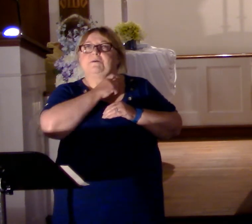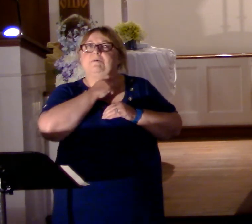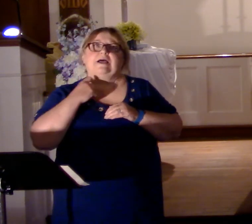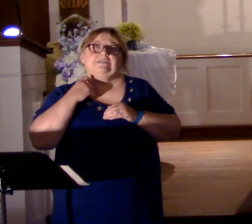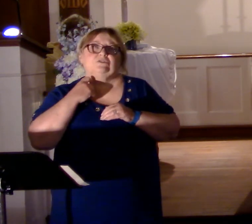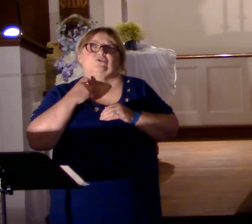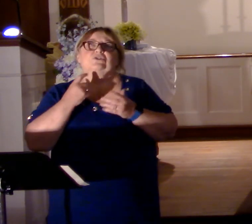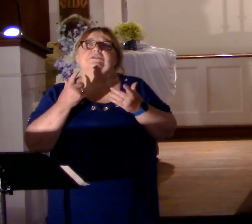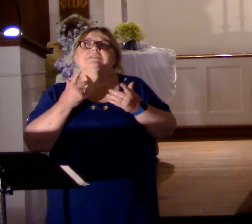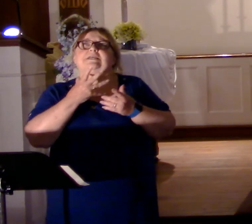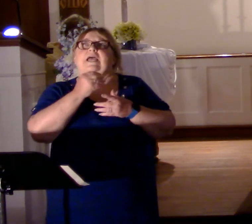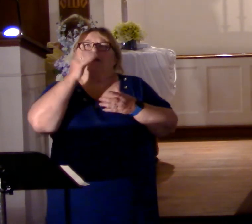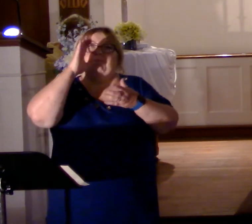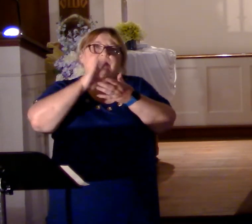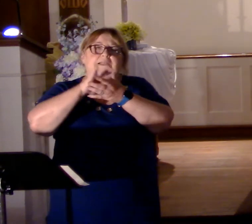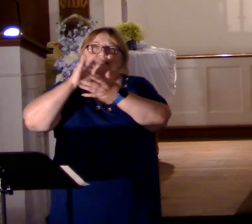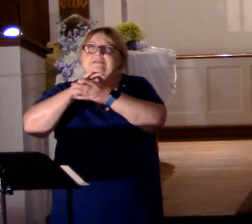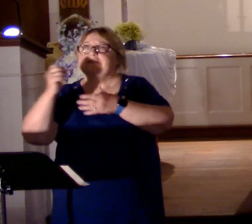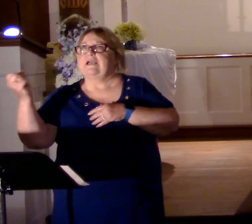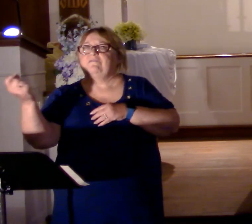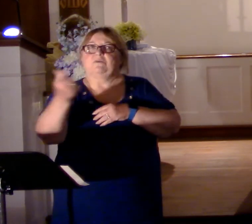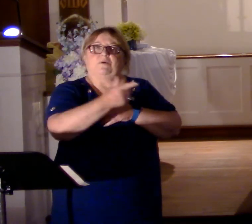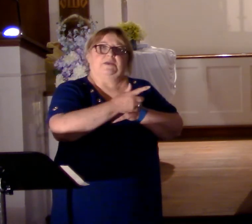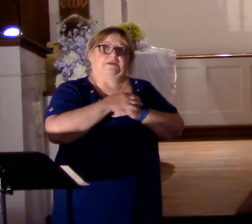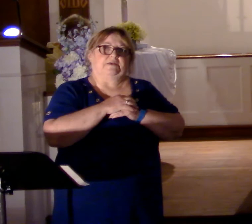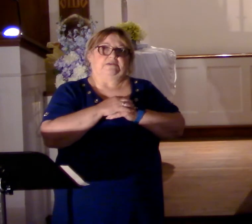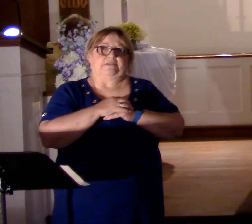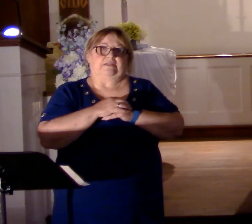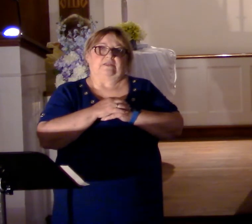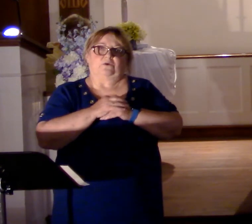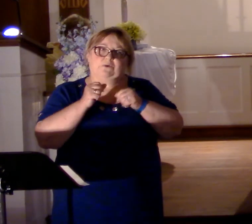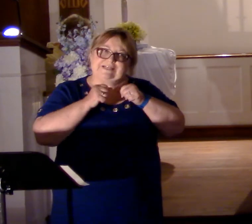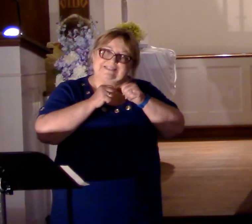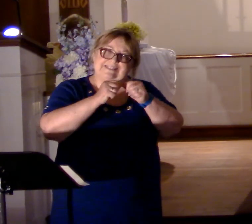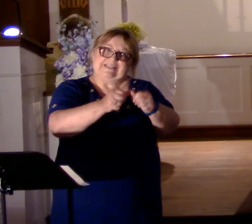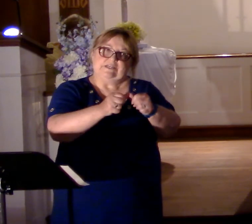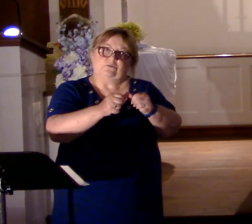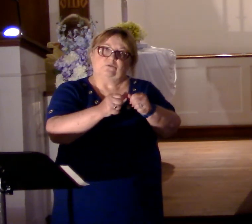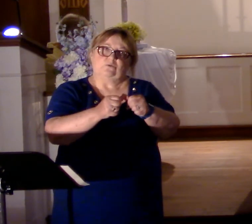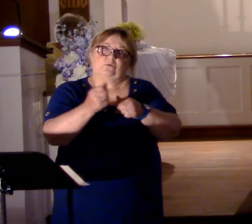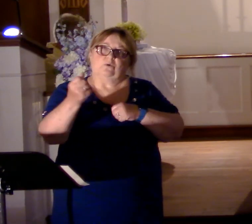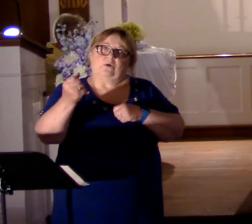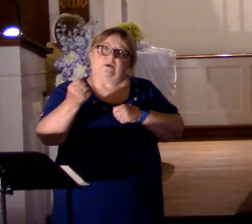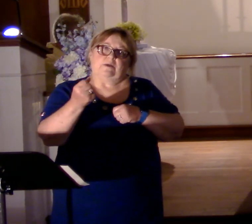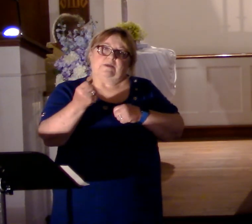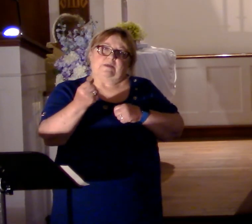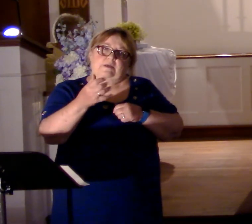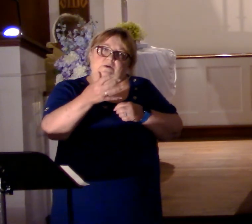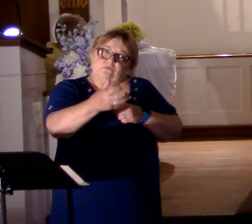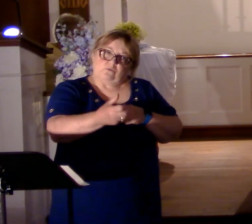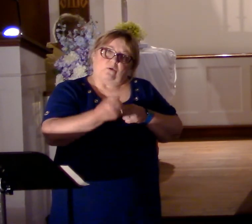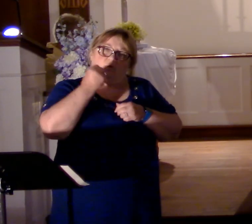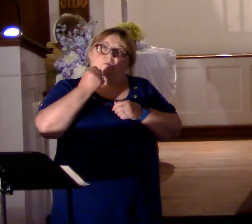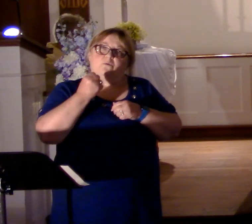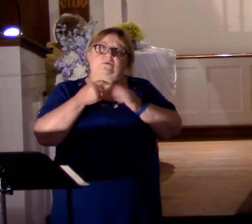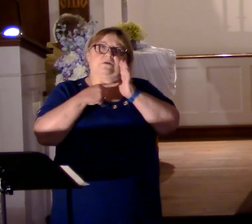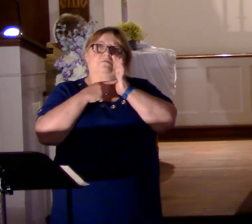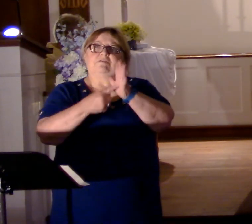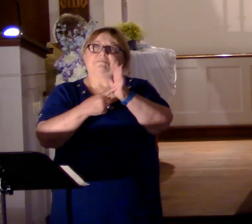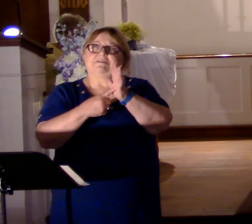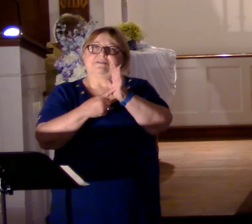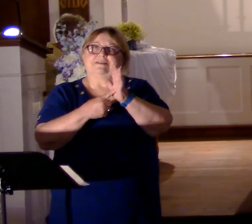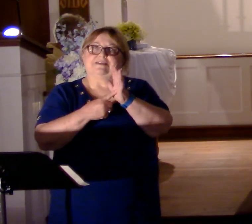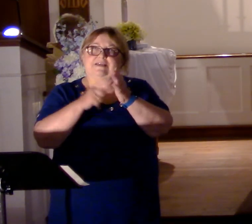pastors and believers everywhere who continue to hold up and represent and